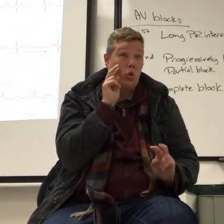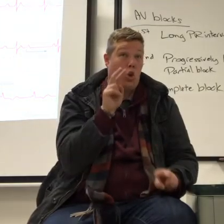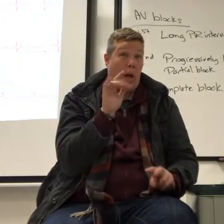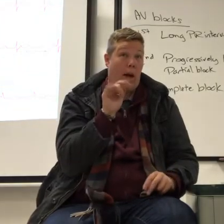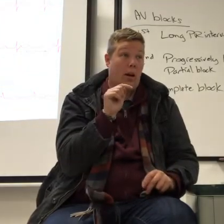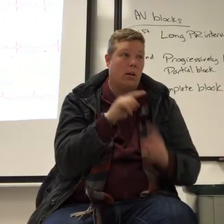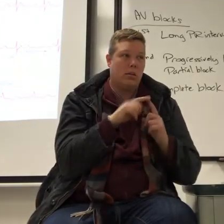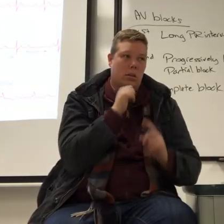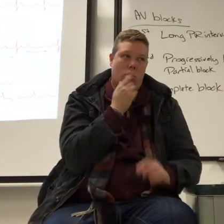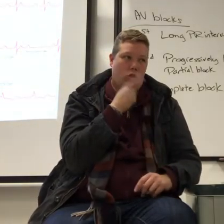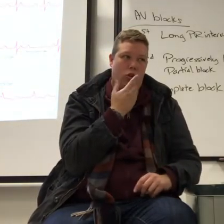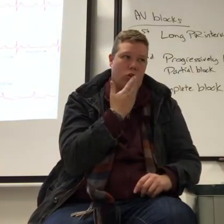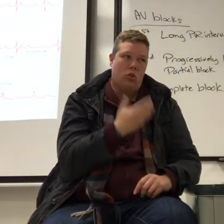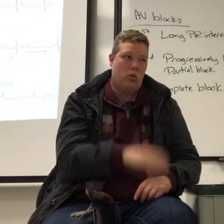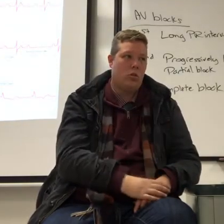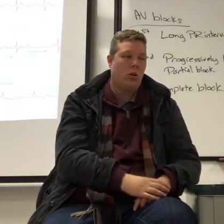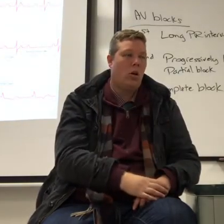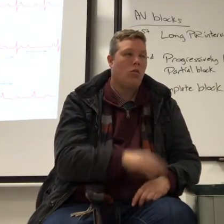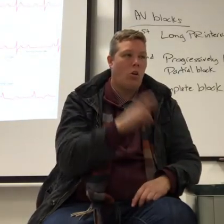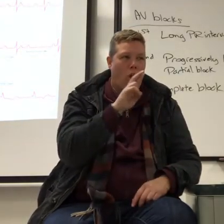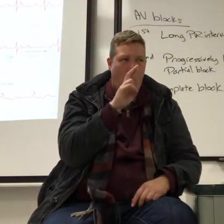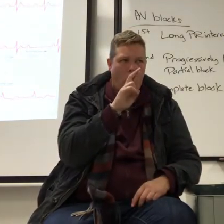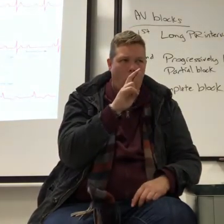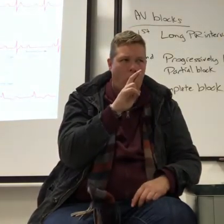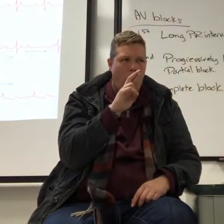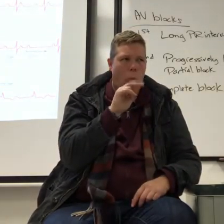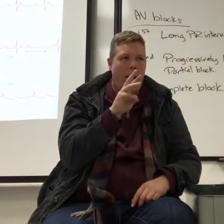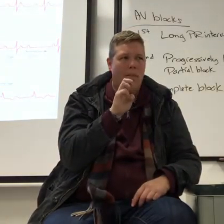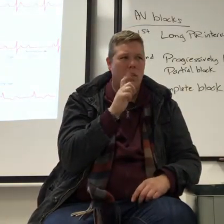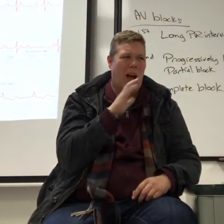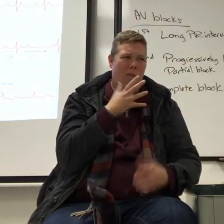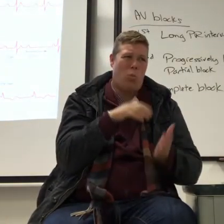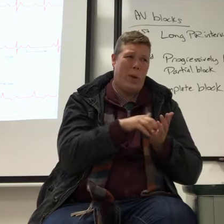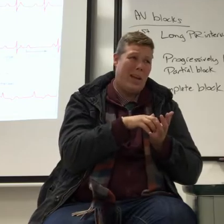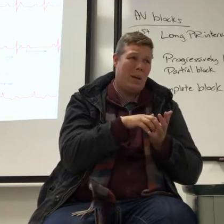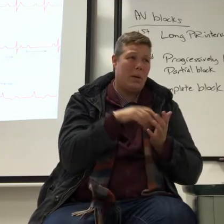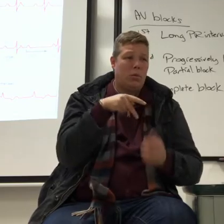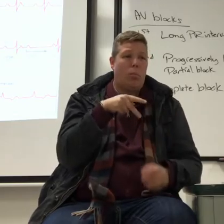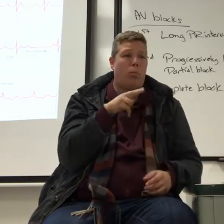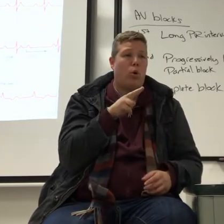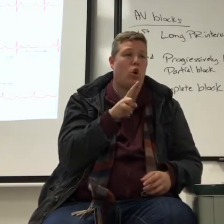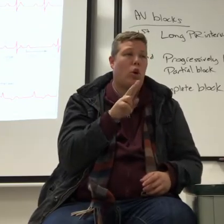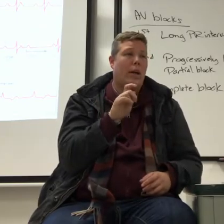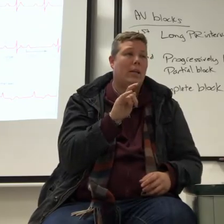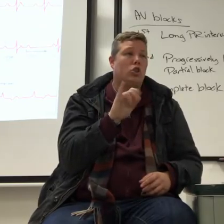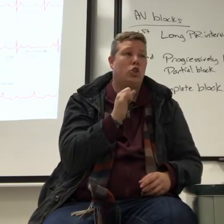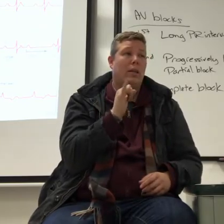all. The R waves are kind of weak because Purkinje fibers aren't good pacemakers.